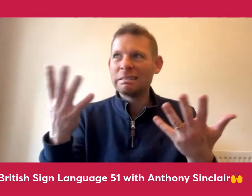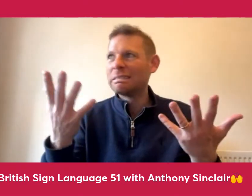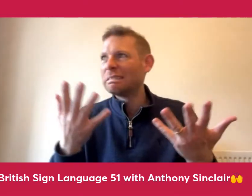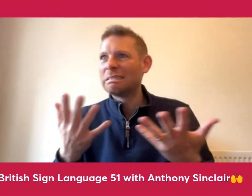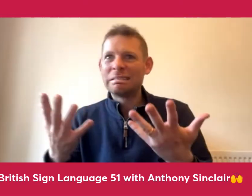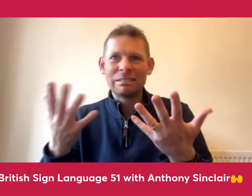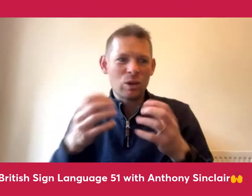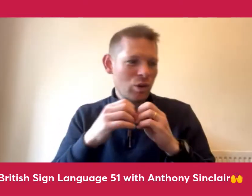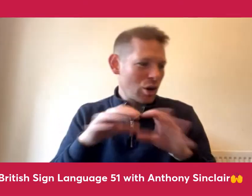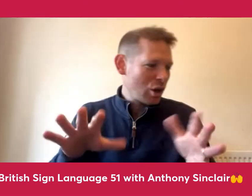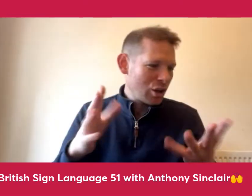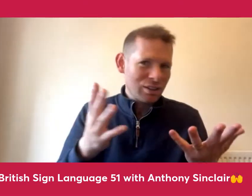lost.